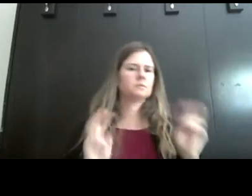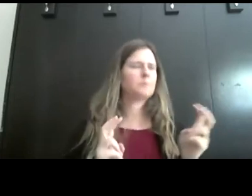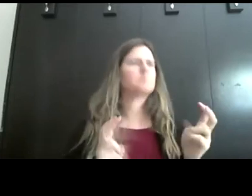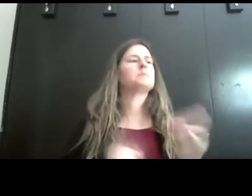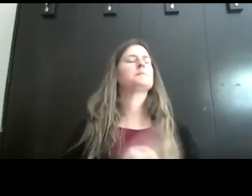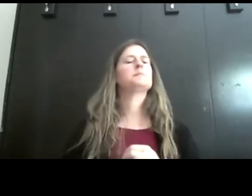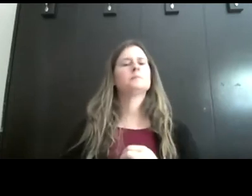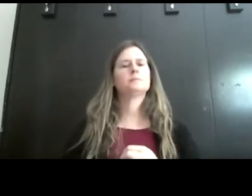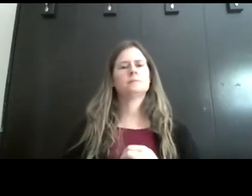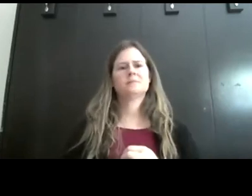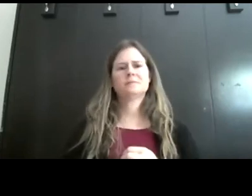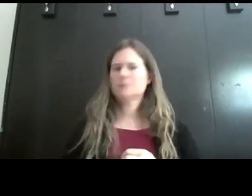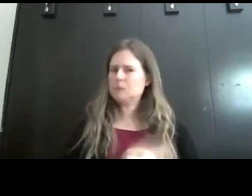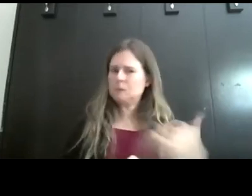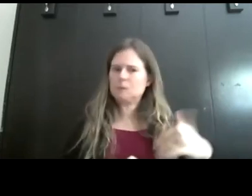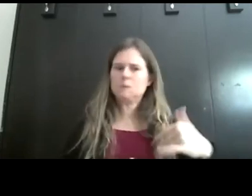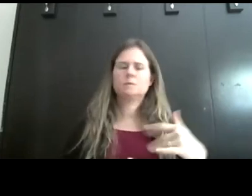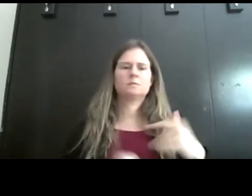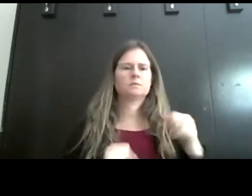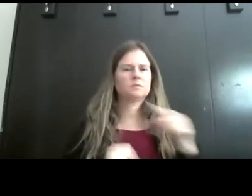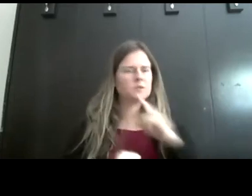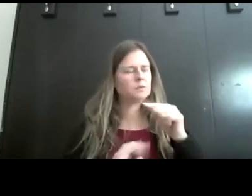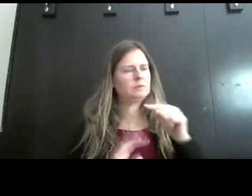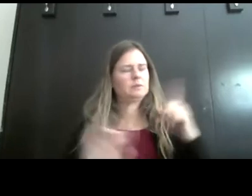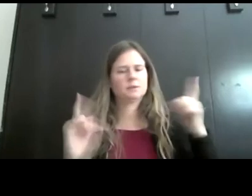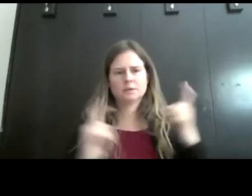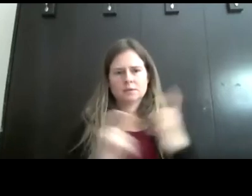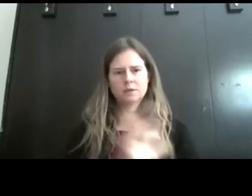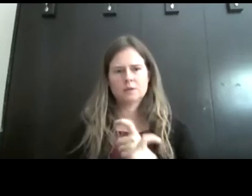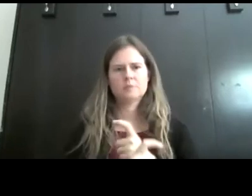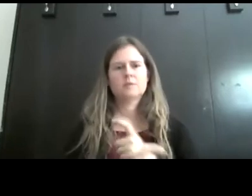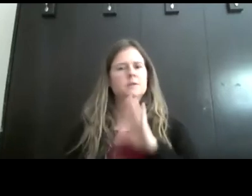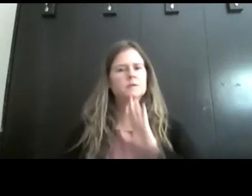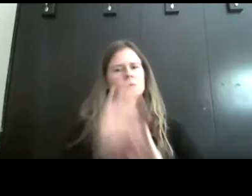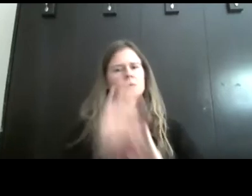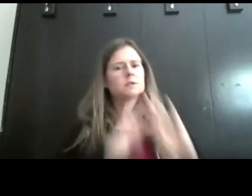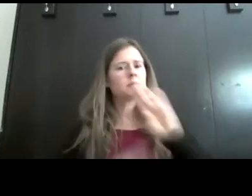be extremely complex, very frustrating at times.